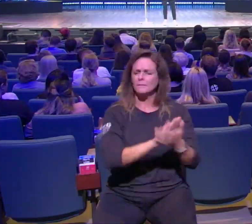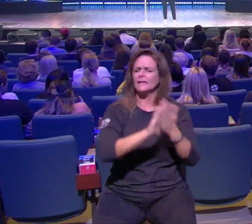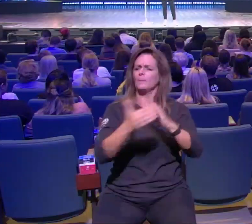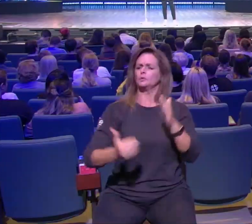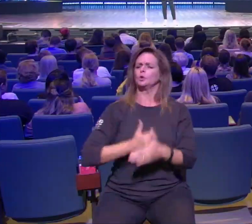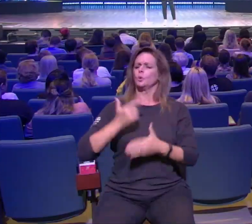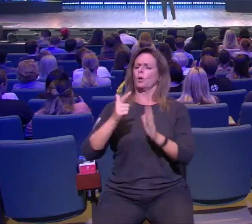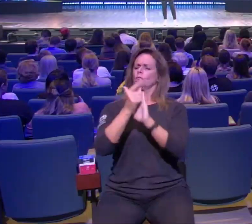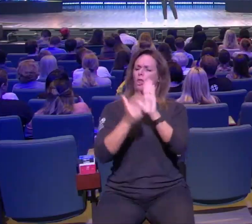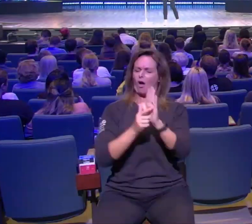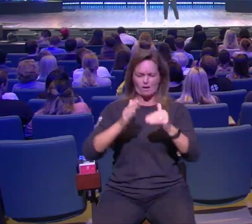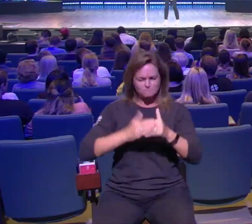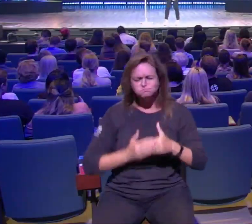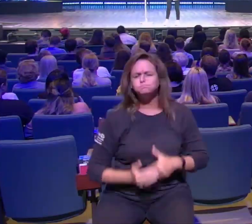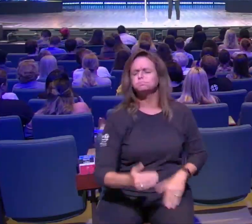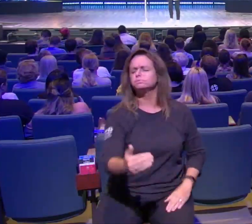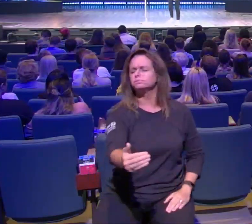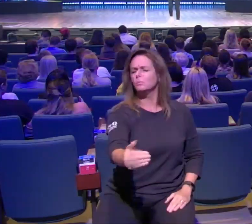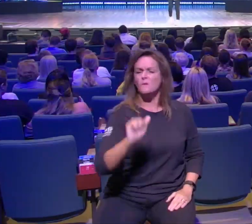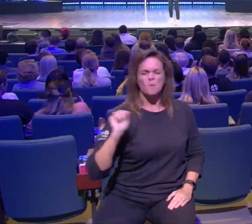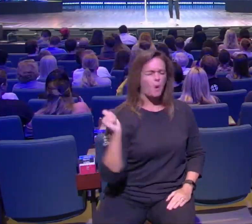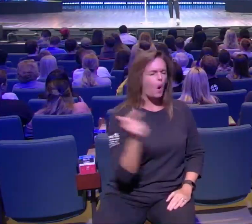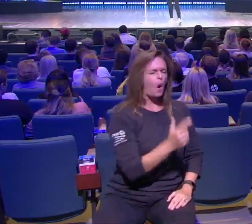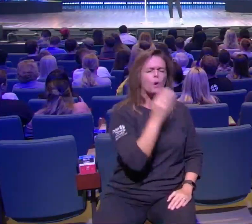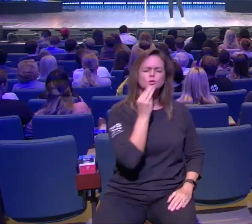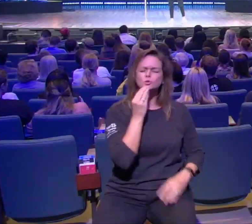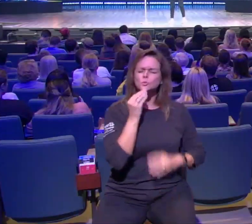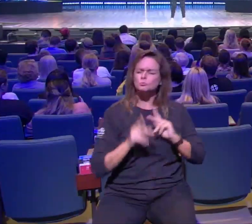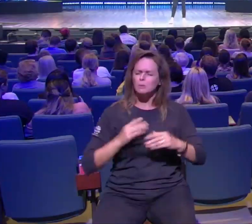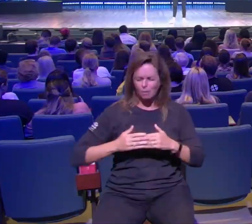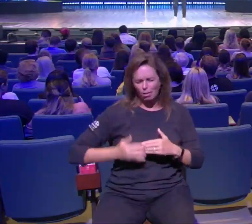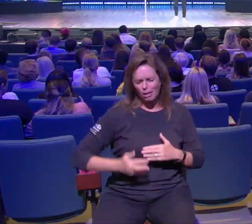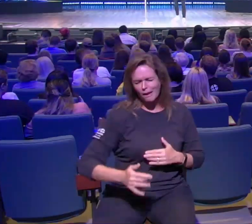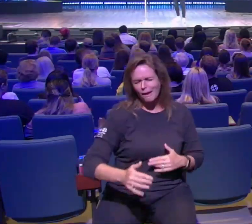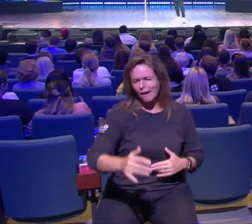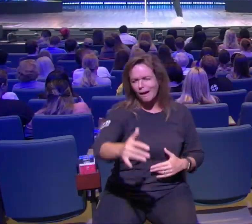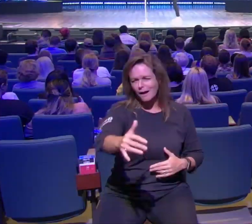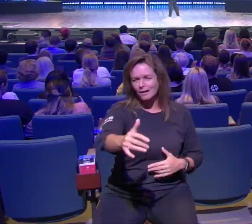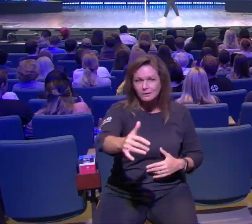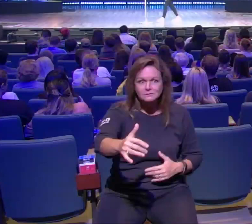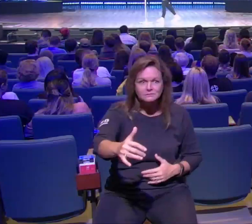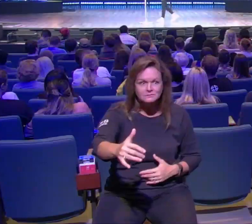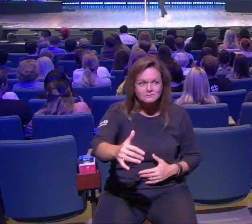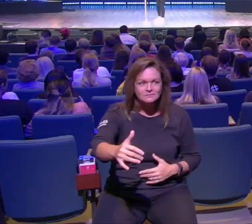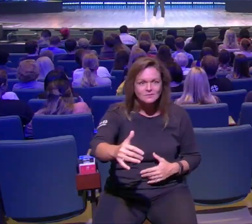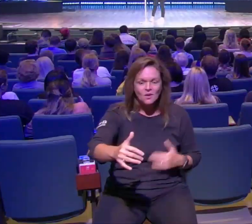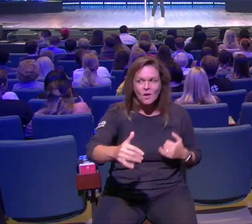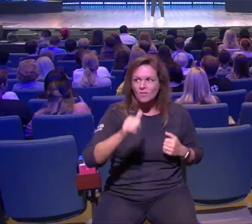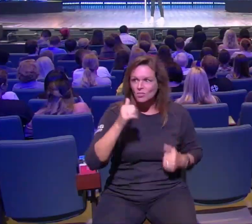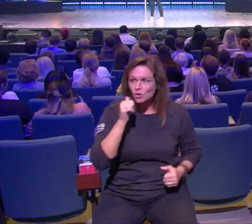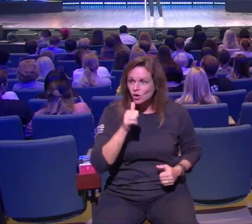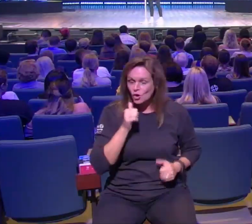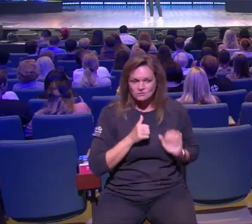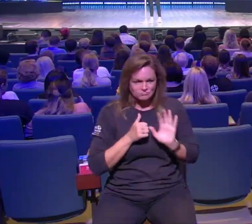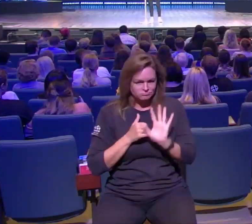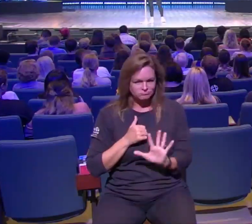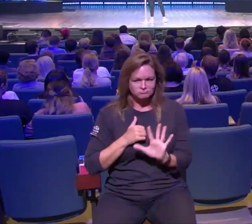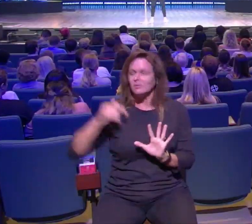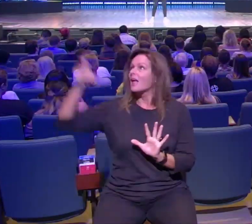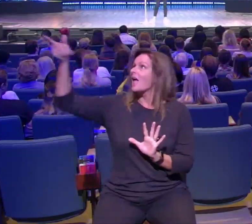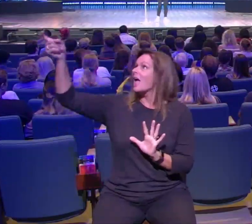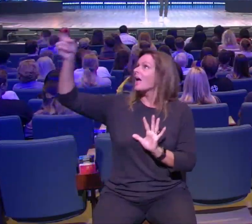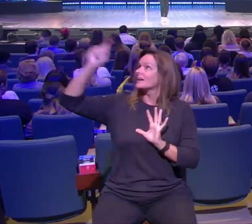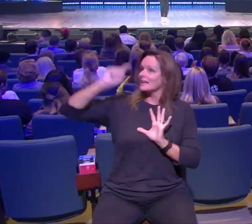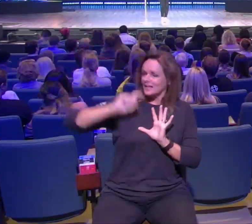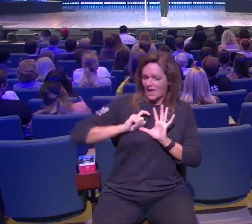as the Lord commanded Moses. And what I love about this is that God gave them more than what they asked for. He gave